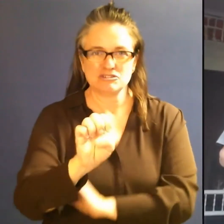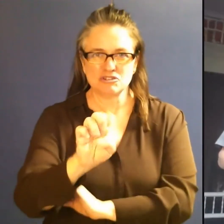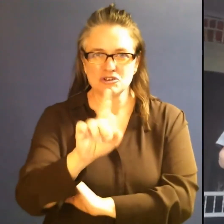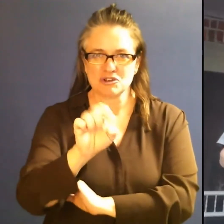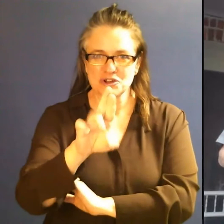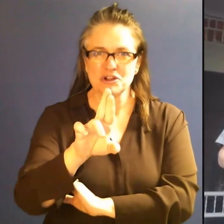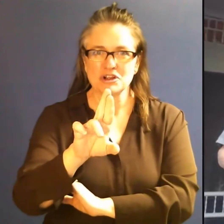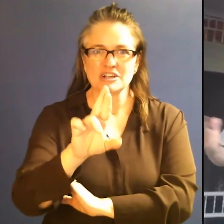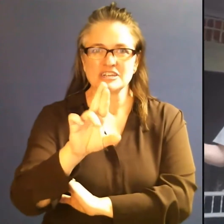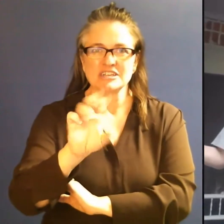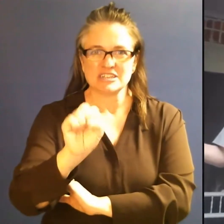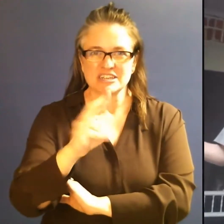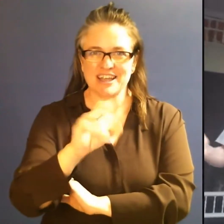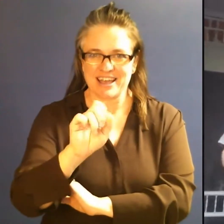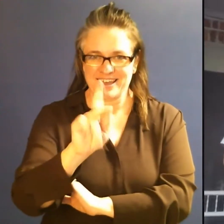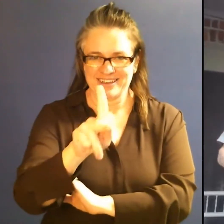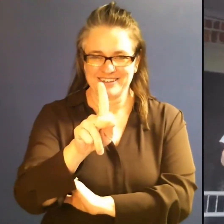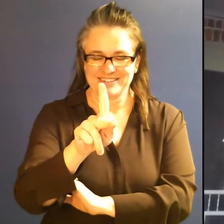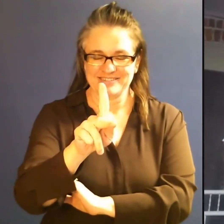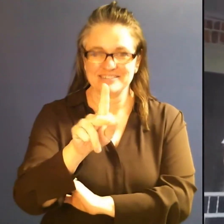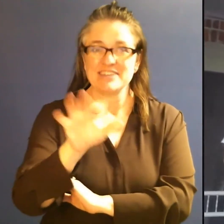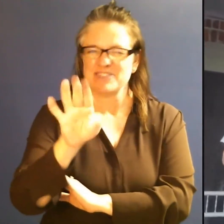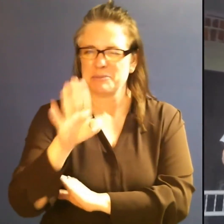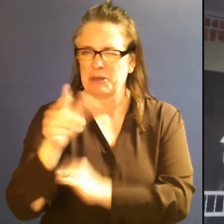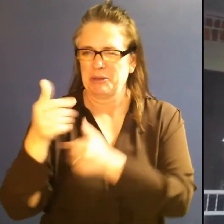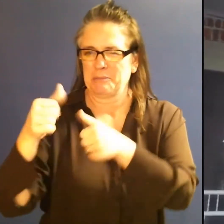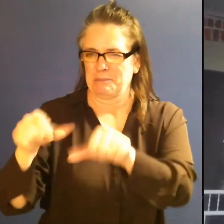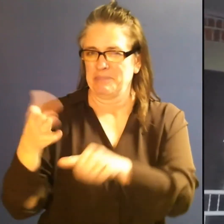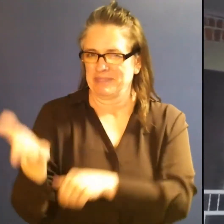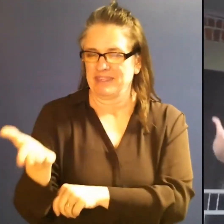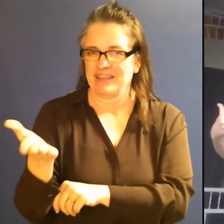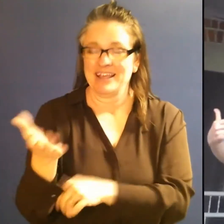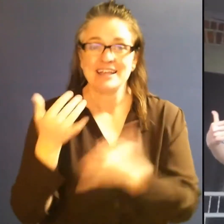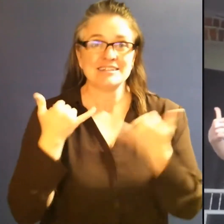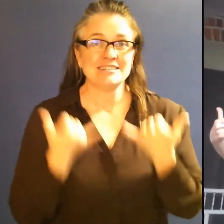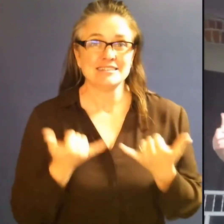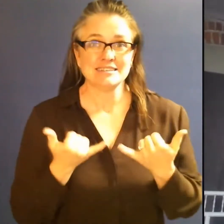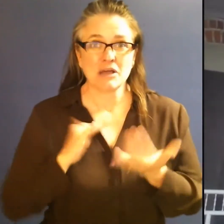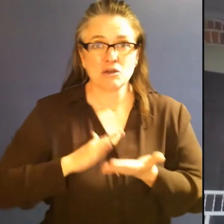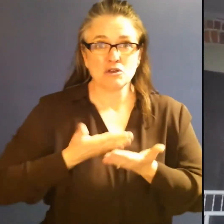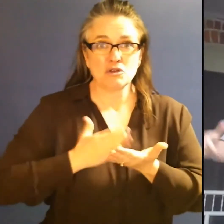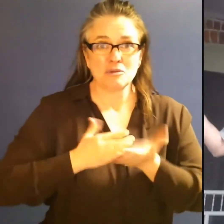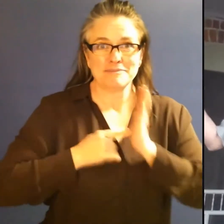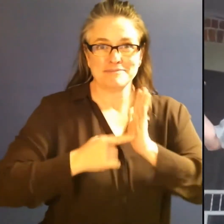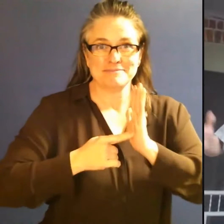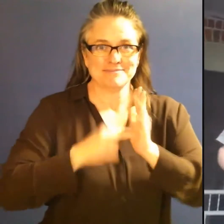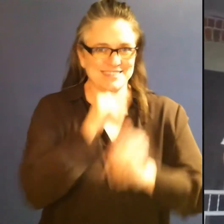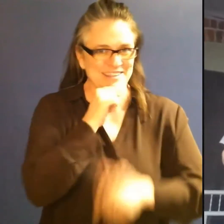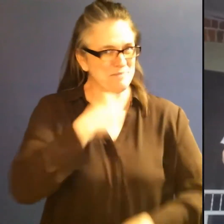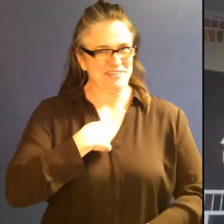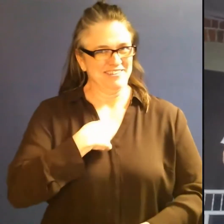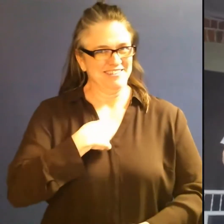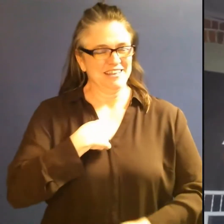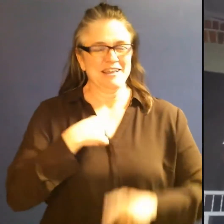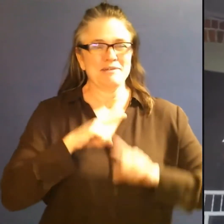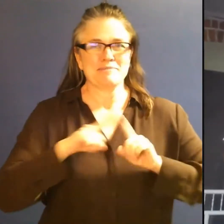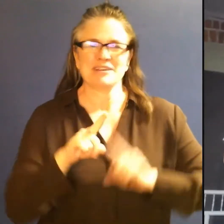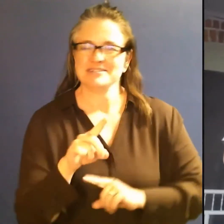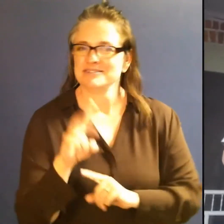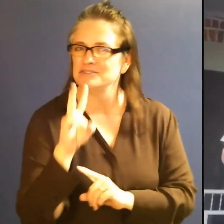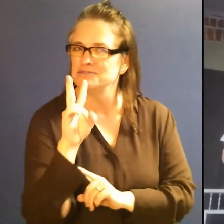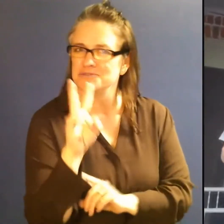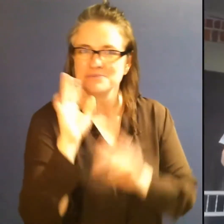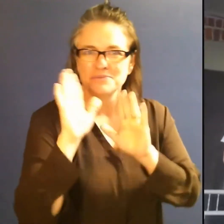page. But now today, we're doing a little cooking demonstration. It's not going to be me. I'm going to leave it to two lovely ladies